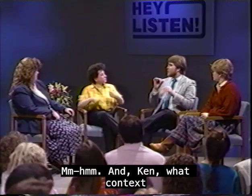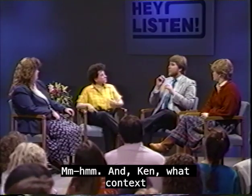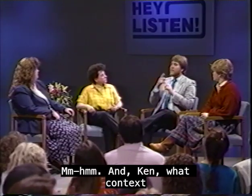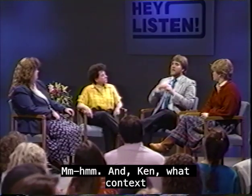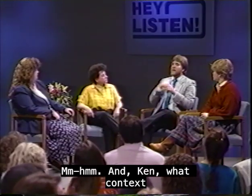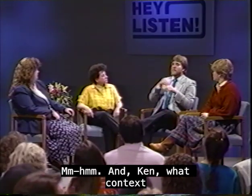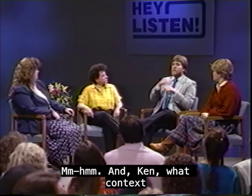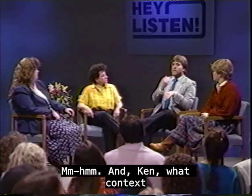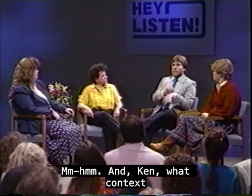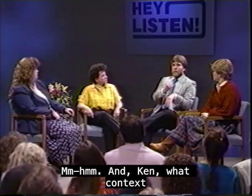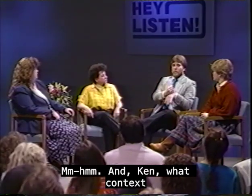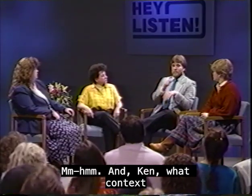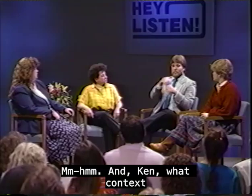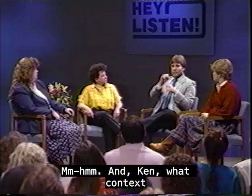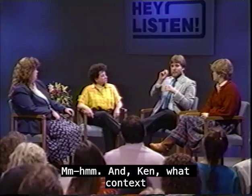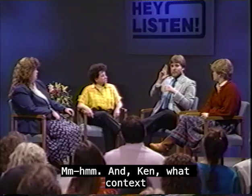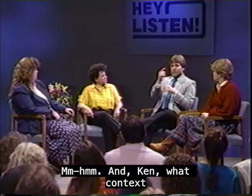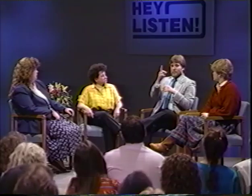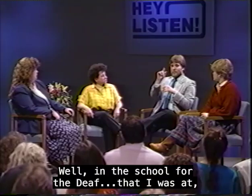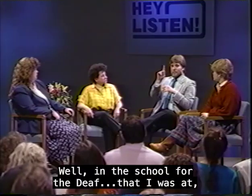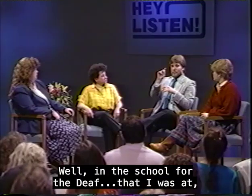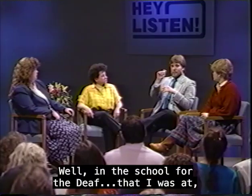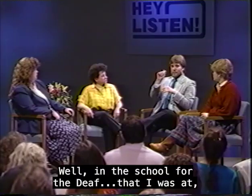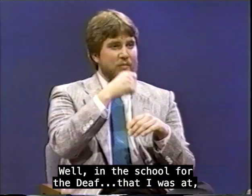And Ken, what context did you learn sign language? Well, in the school for the deaf